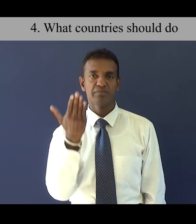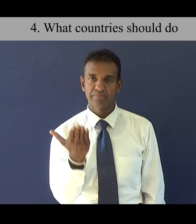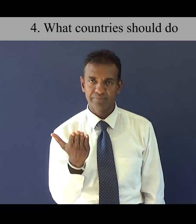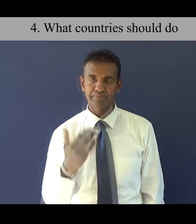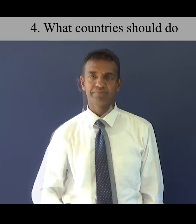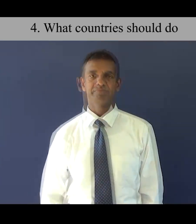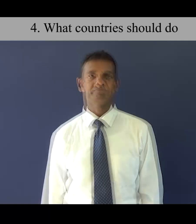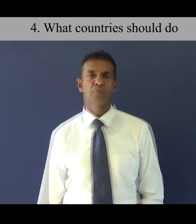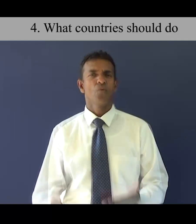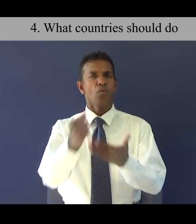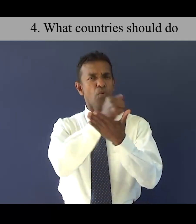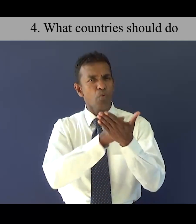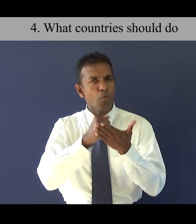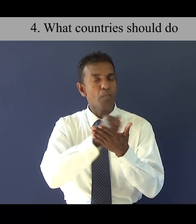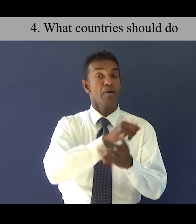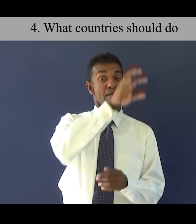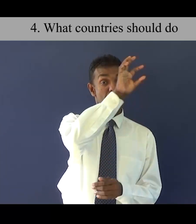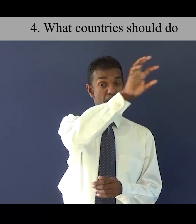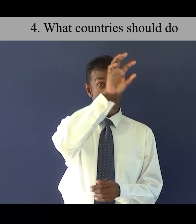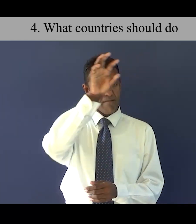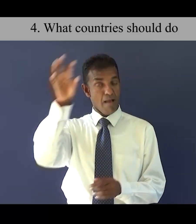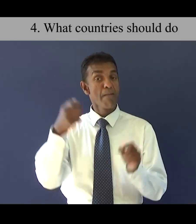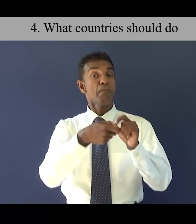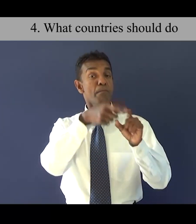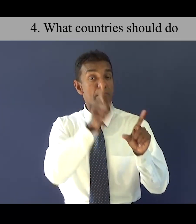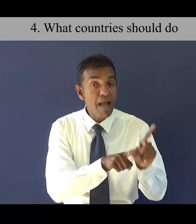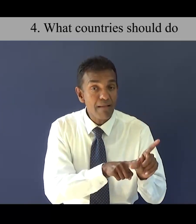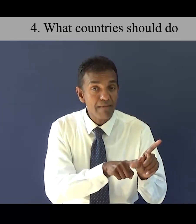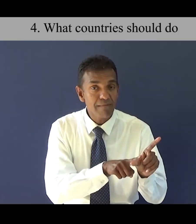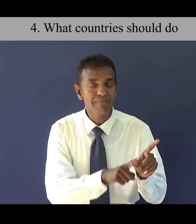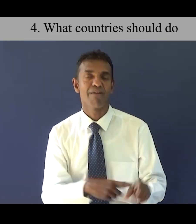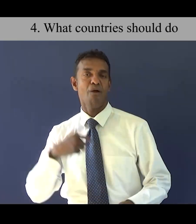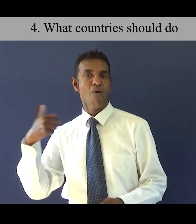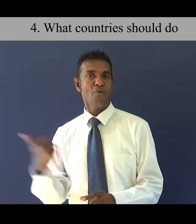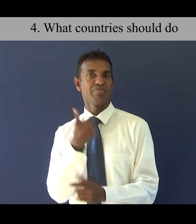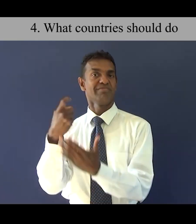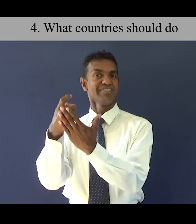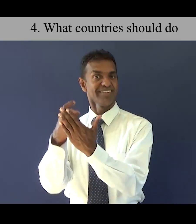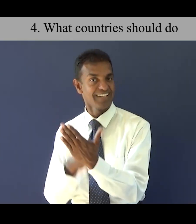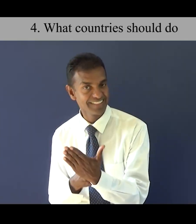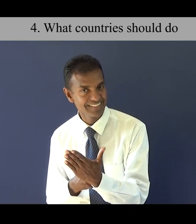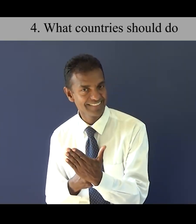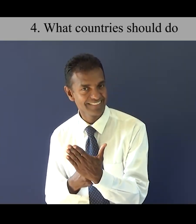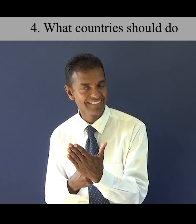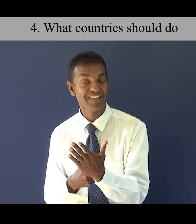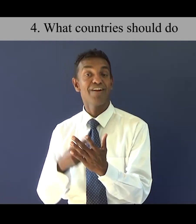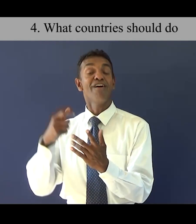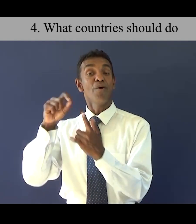All countries should involve disabled people in making new laws